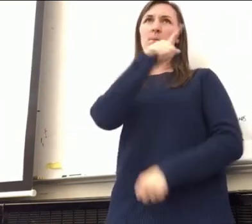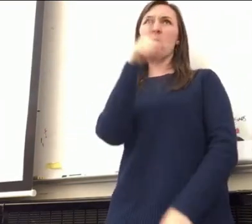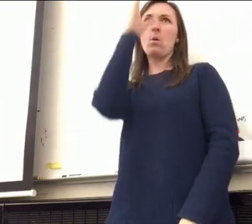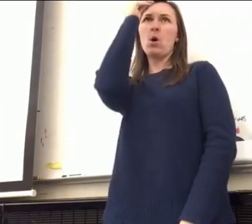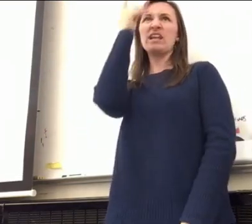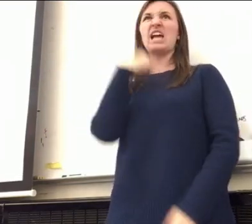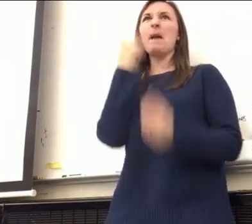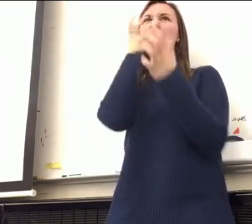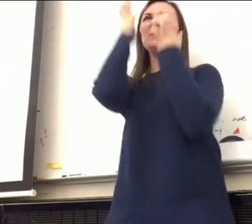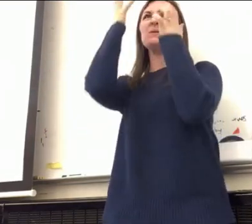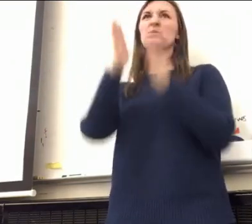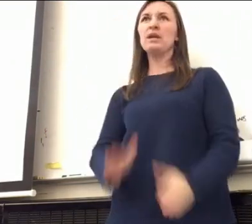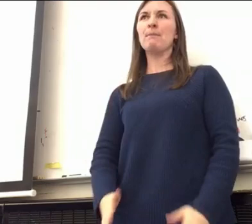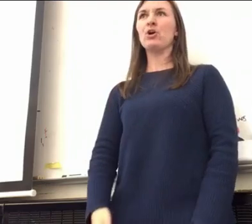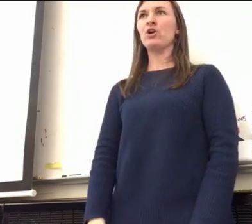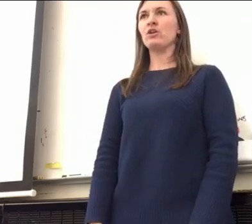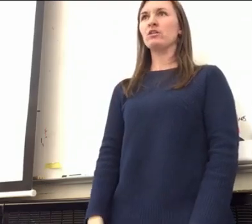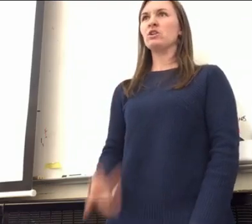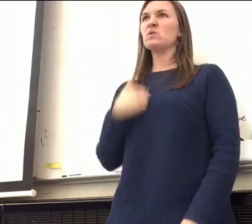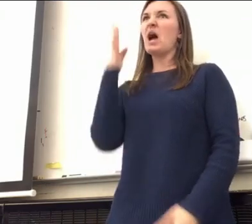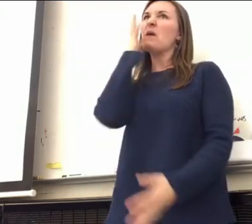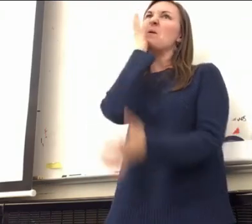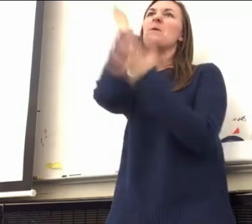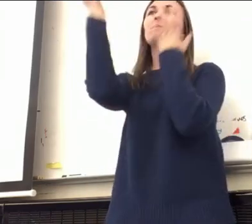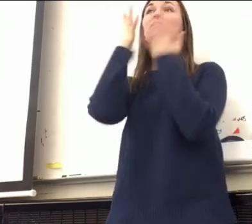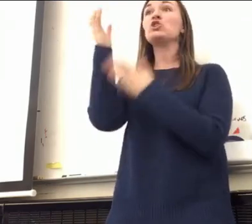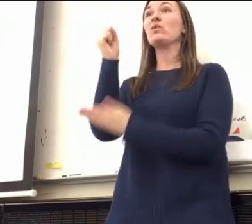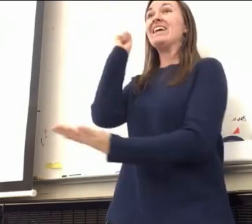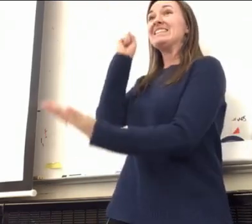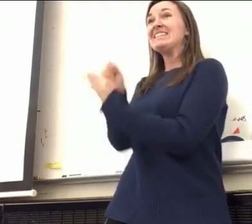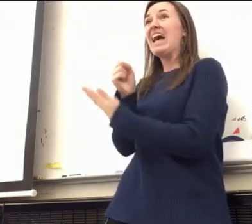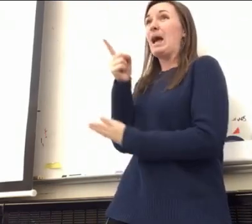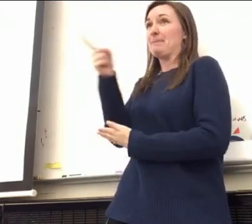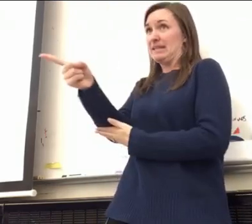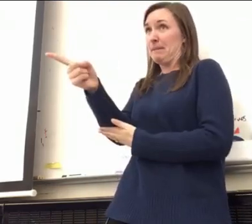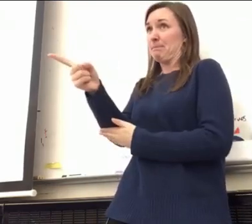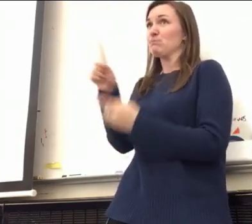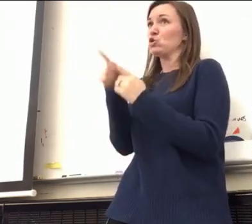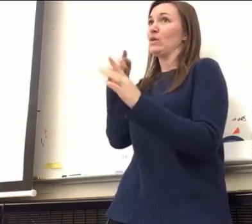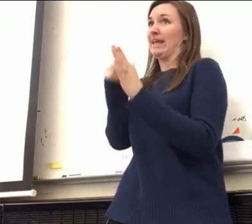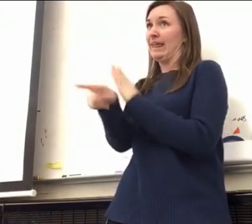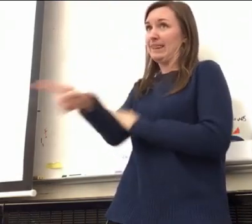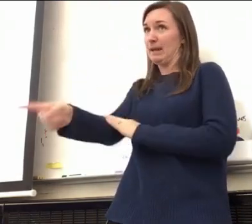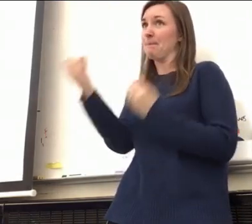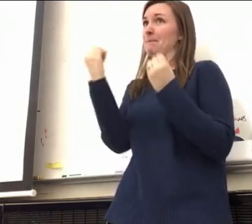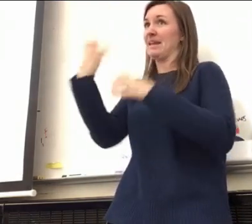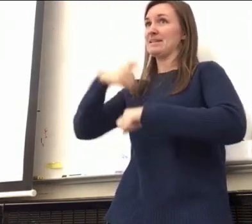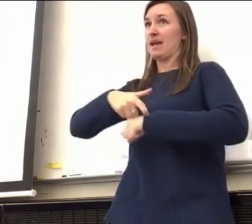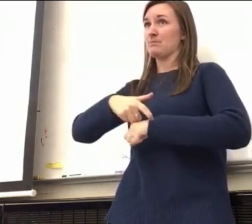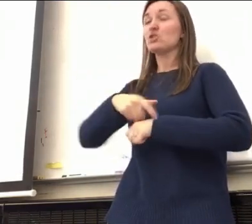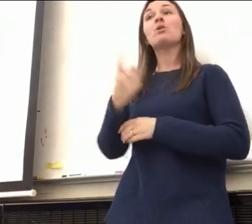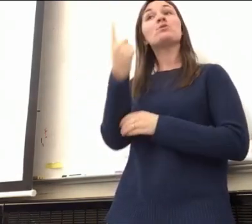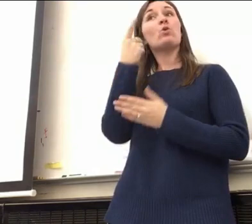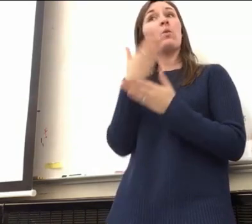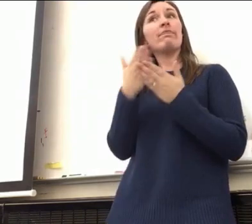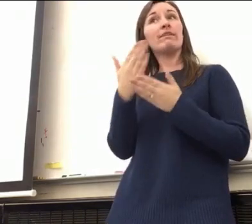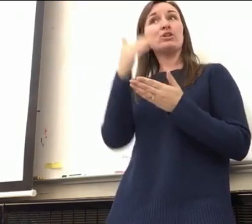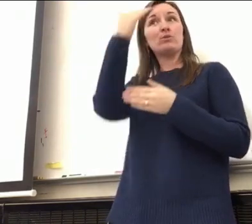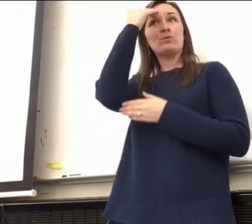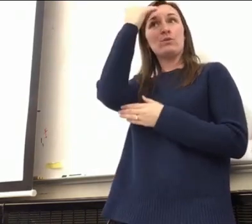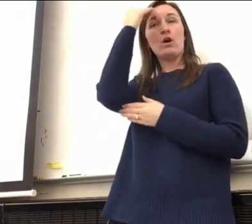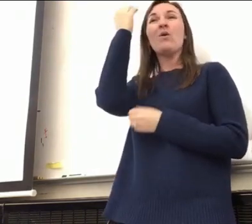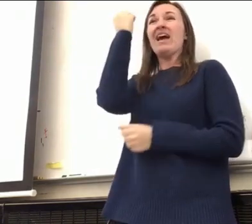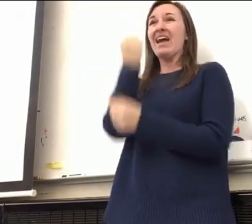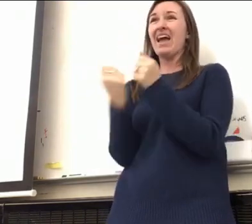screamer." They fixed bayonets and then stabbed him with 10 bayonets to kill him. Now, one thing to note, though,